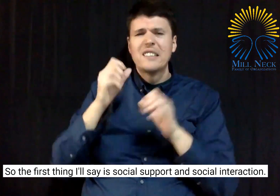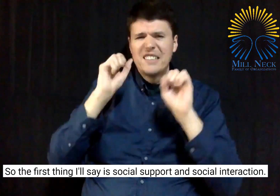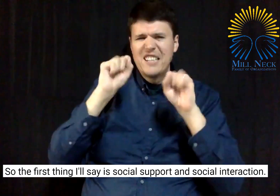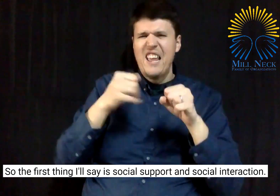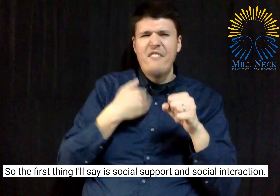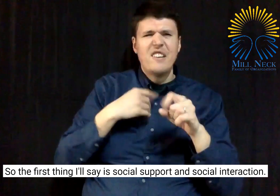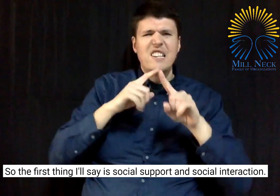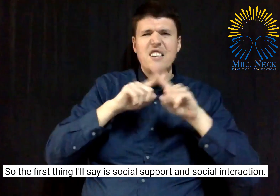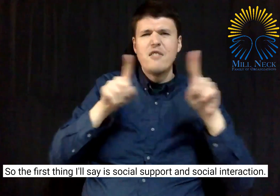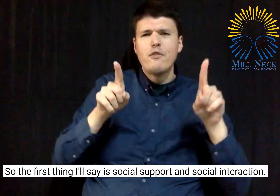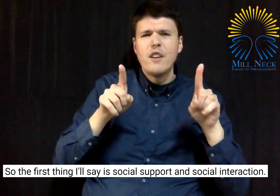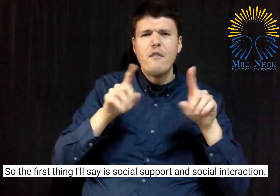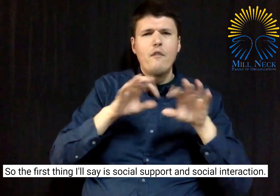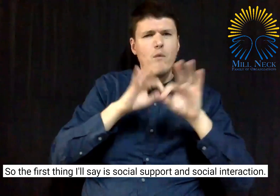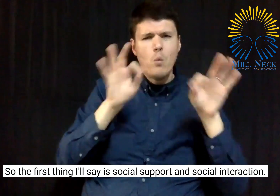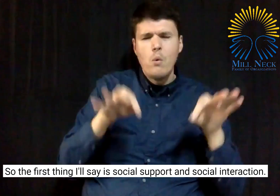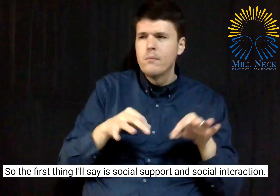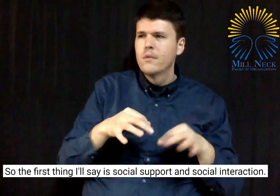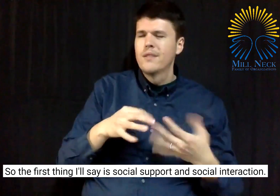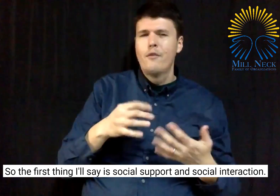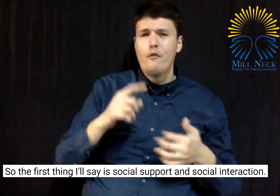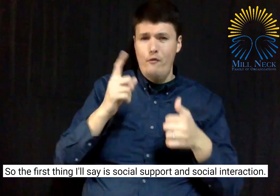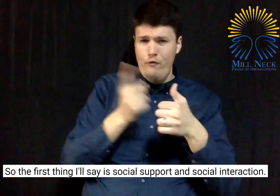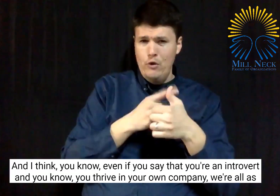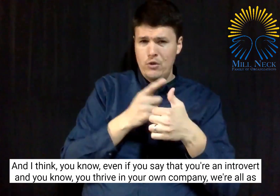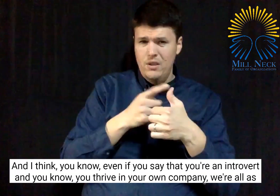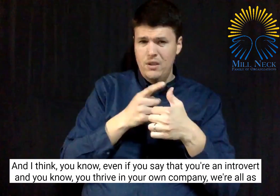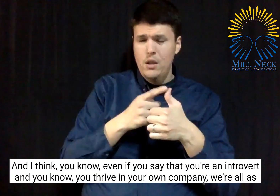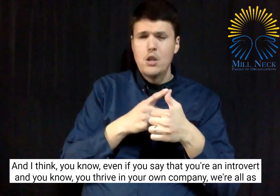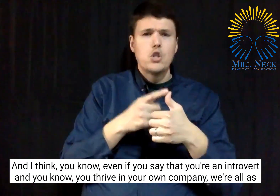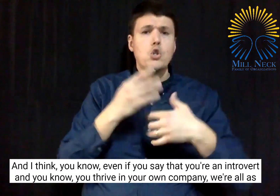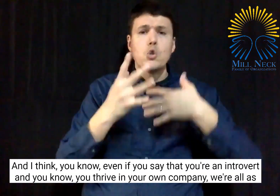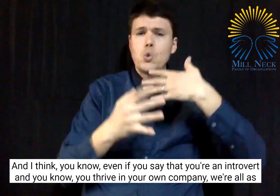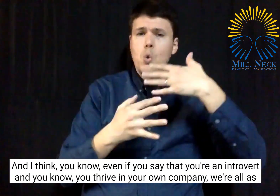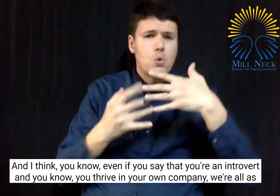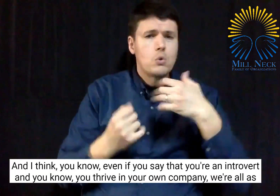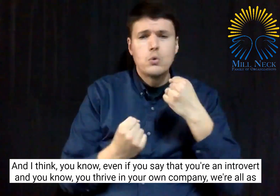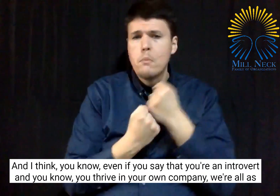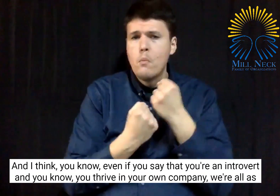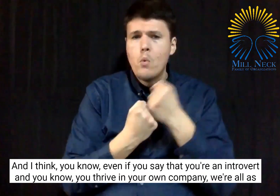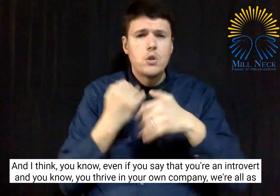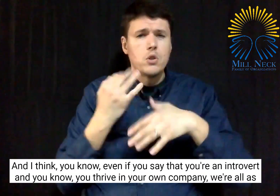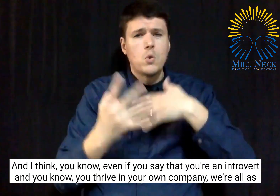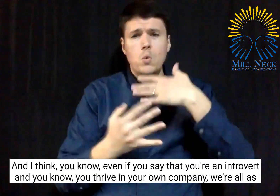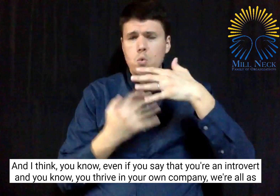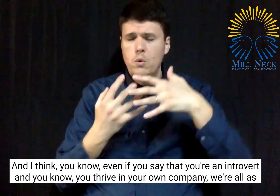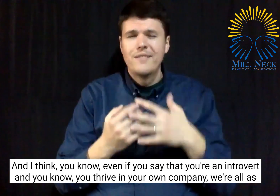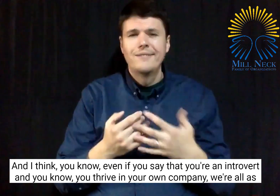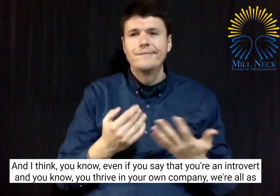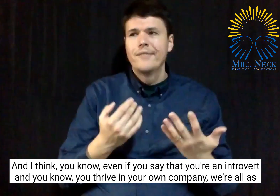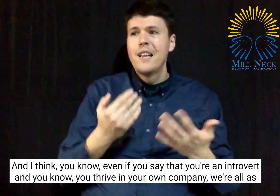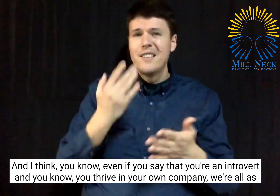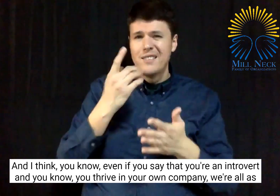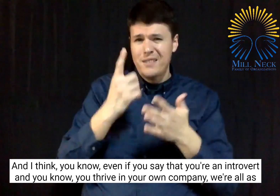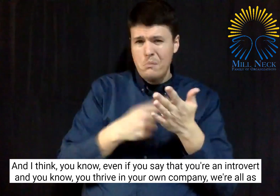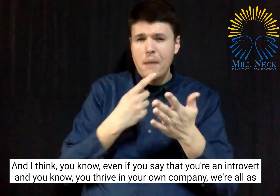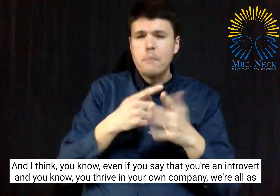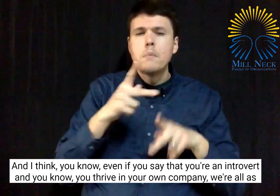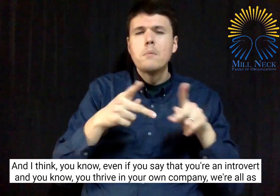is social support and social interaction. And I think, even if you say that you're an introvert and, you thrive on your own